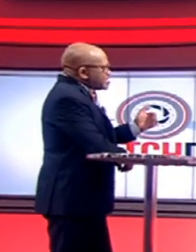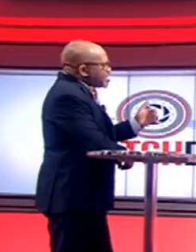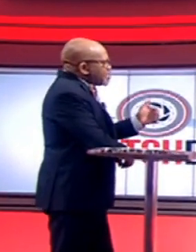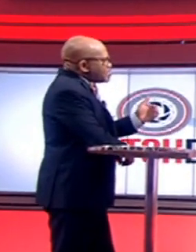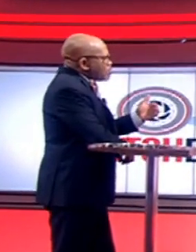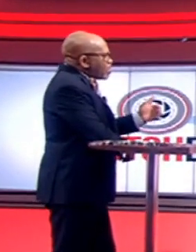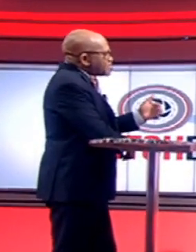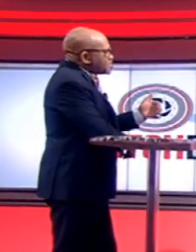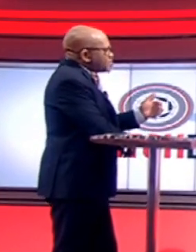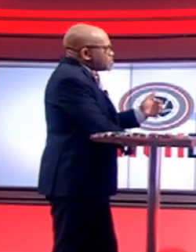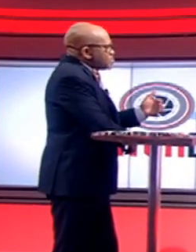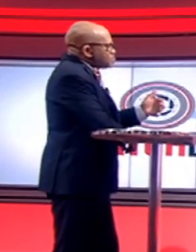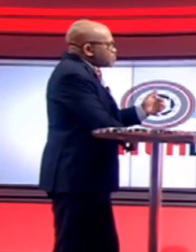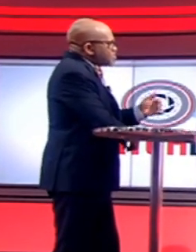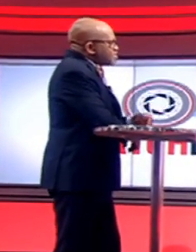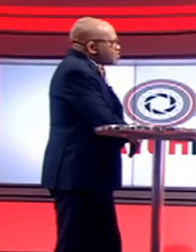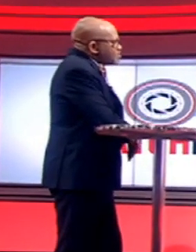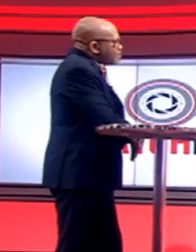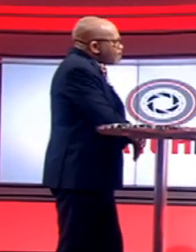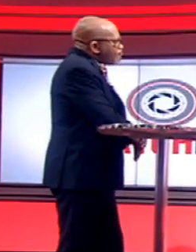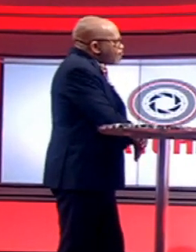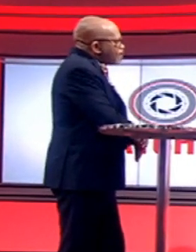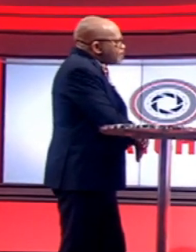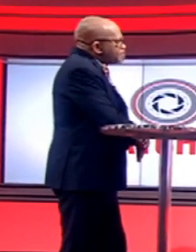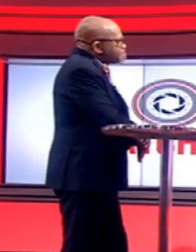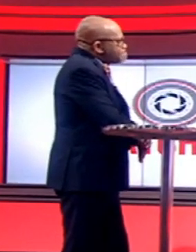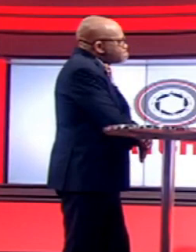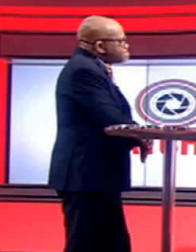that you would ideally want to see?